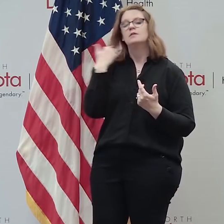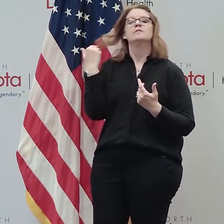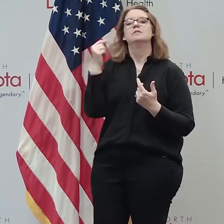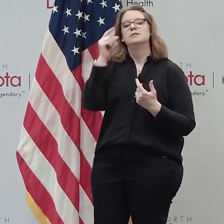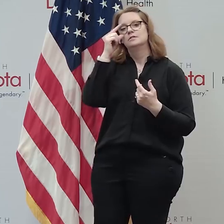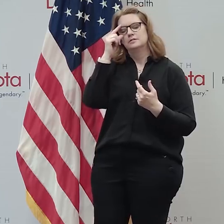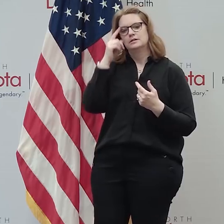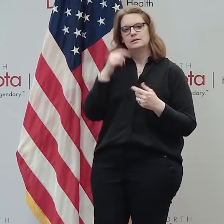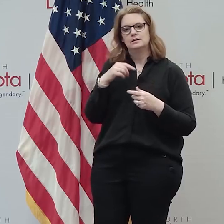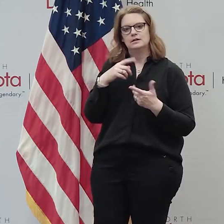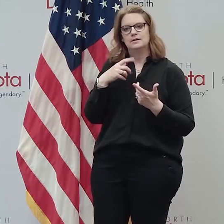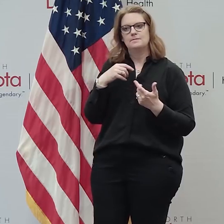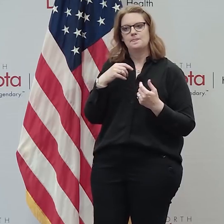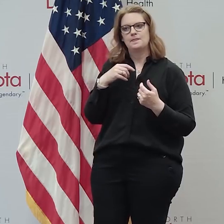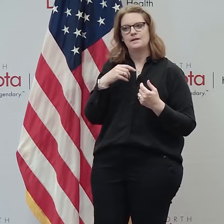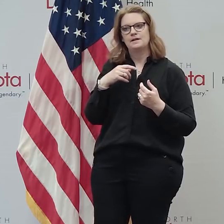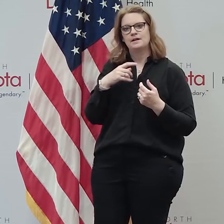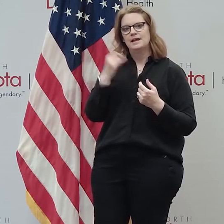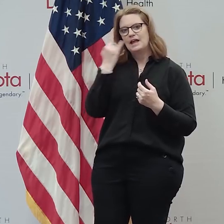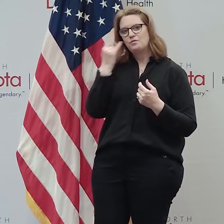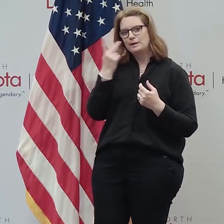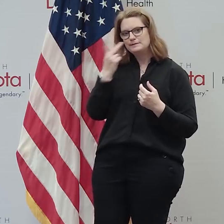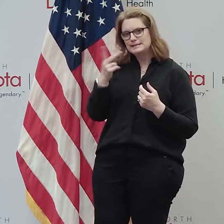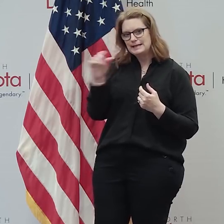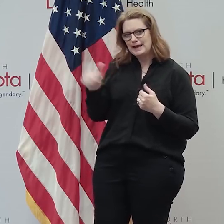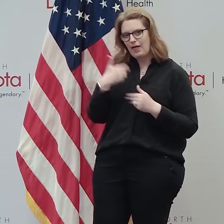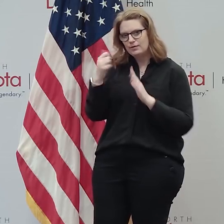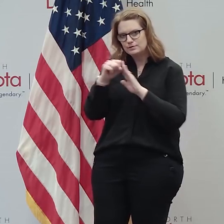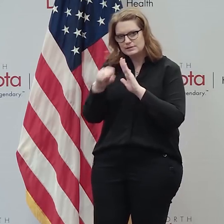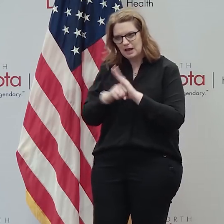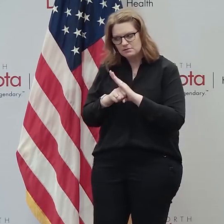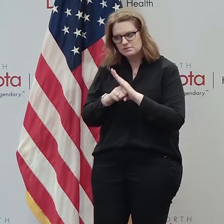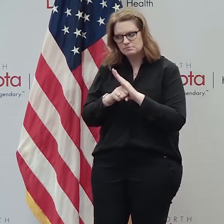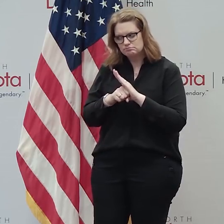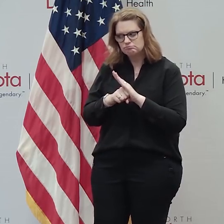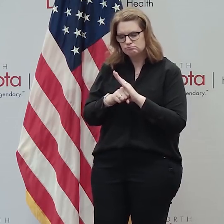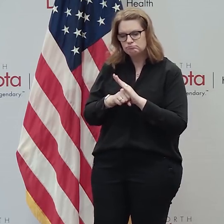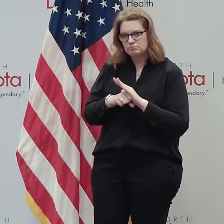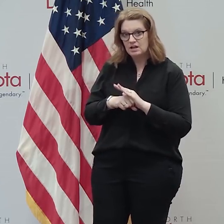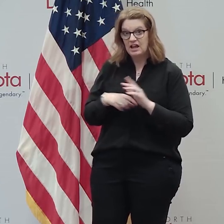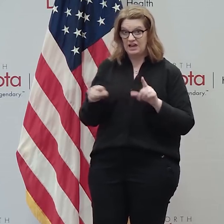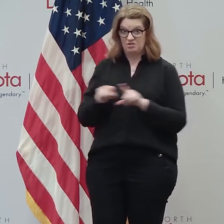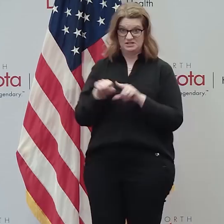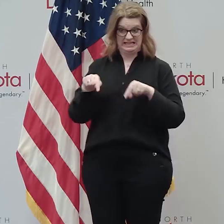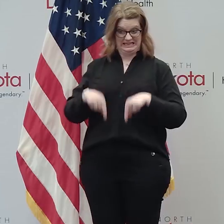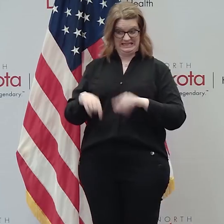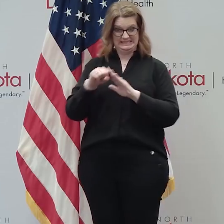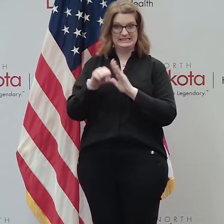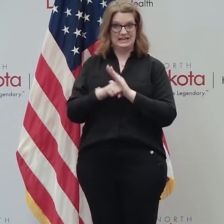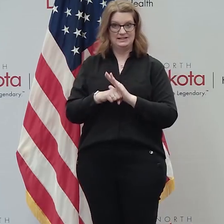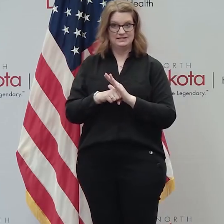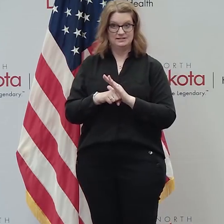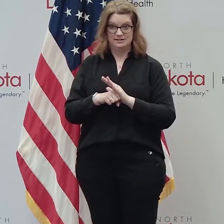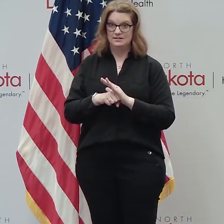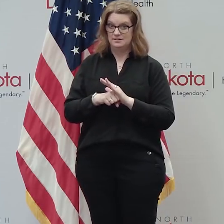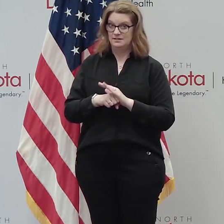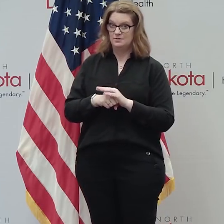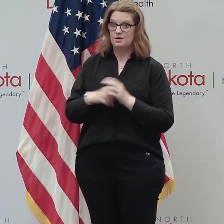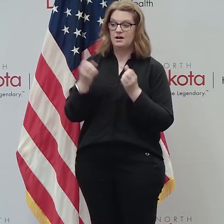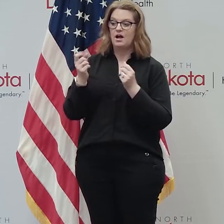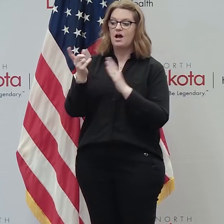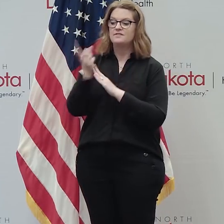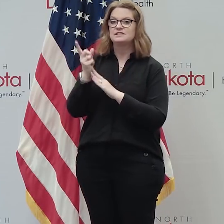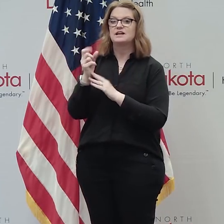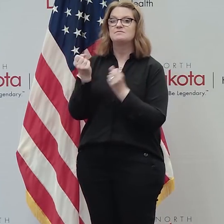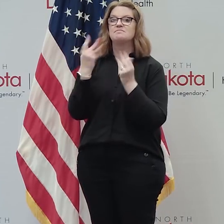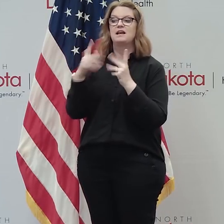it's, as we've seen in other states, and as we've seen in our state, one of the places you can have large outbreaks is in